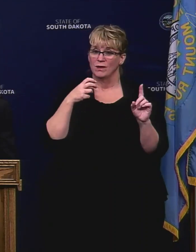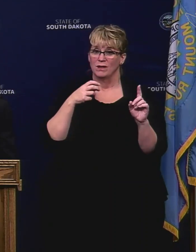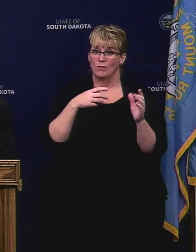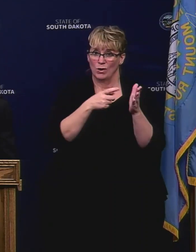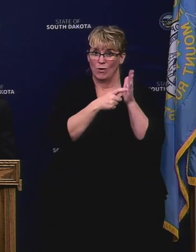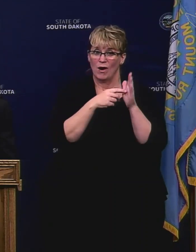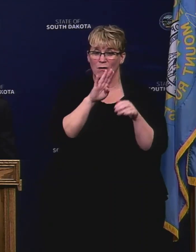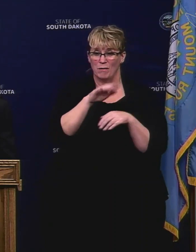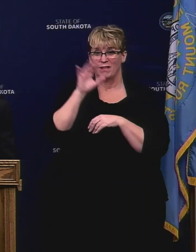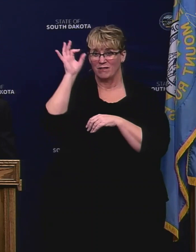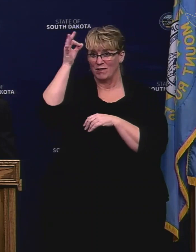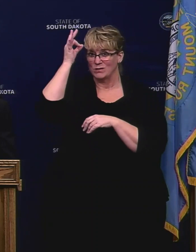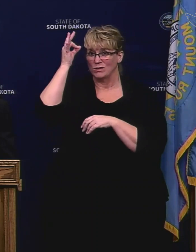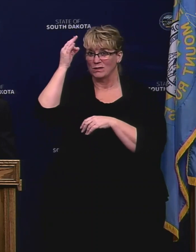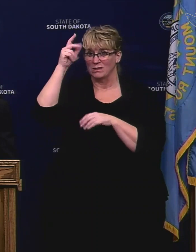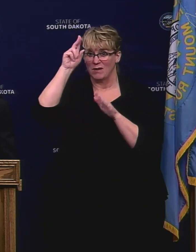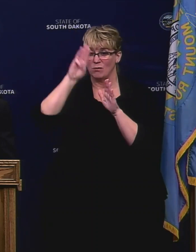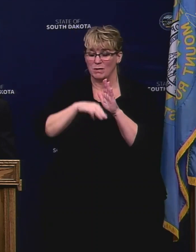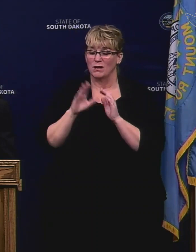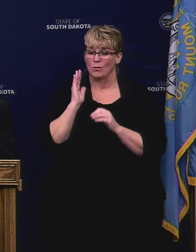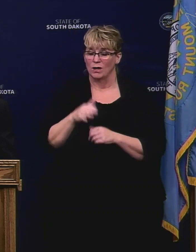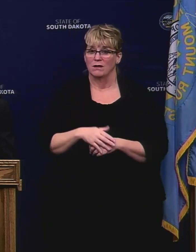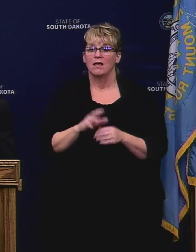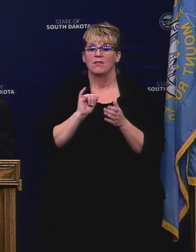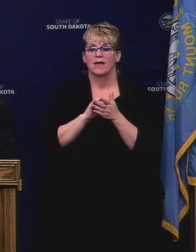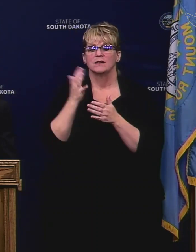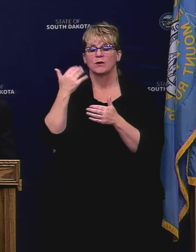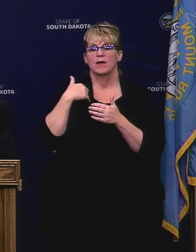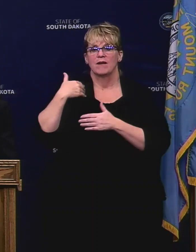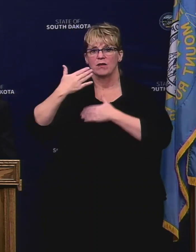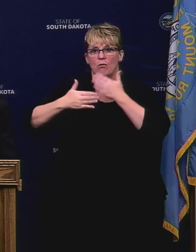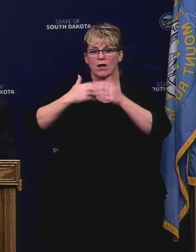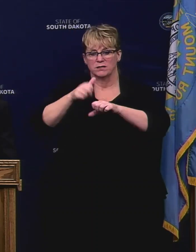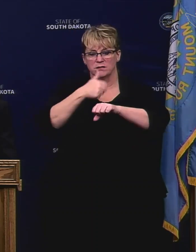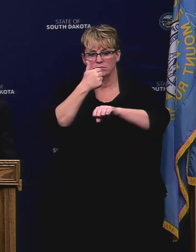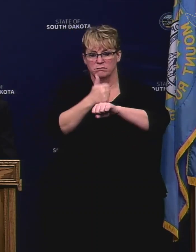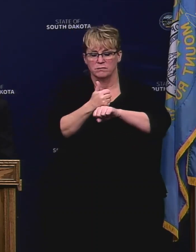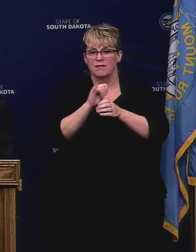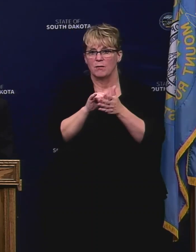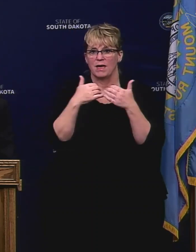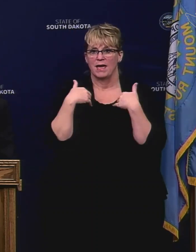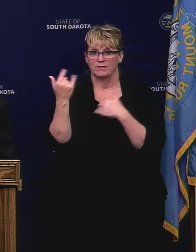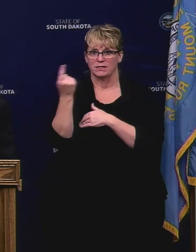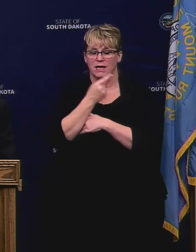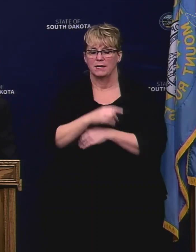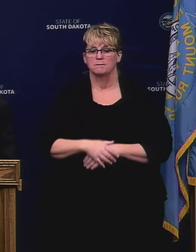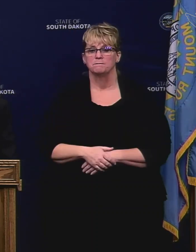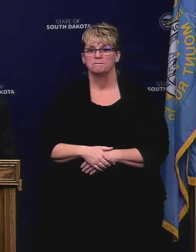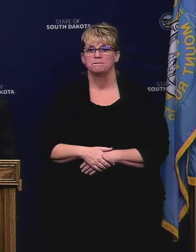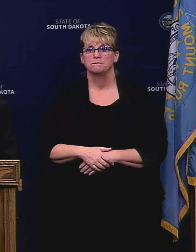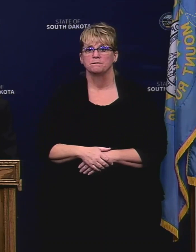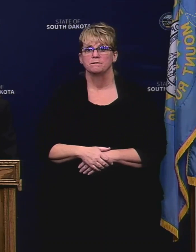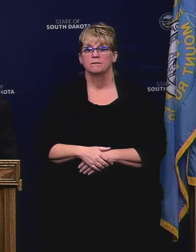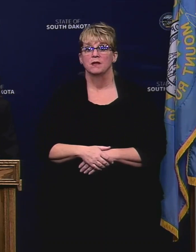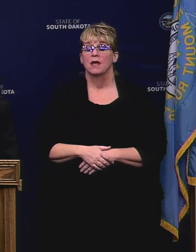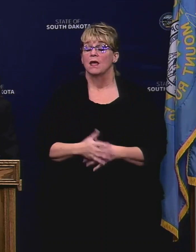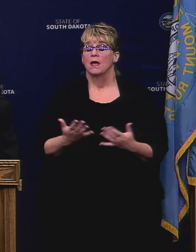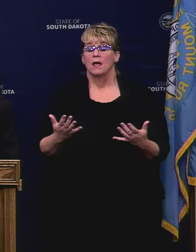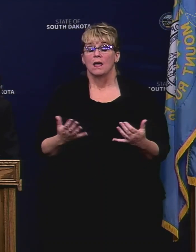federal government, and that is why we have the process in place that we have today. So lastly, I wanted to close on just a positive